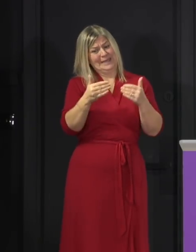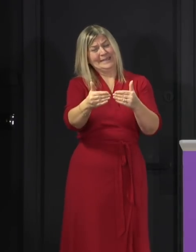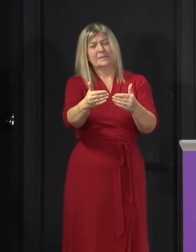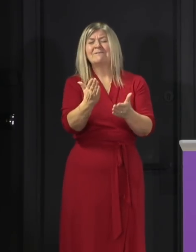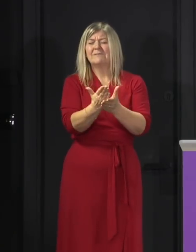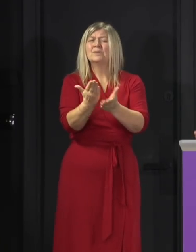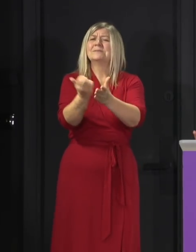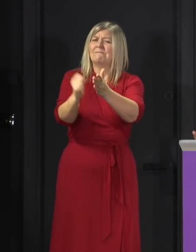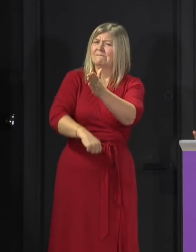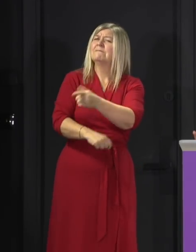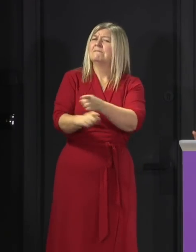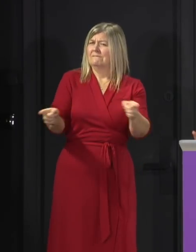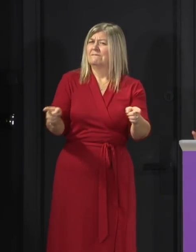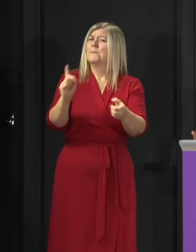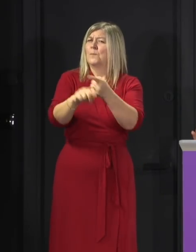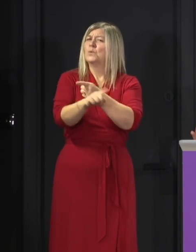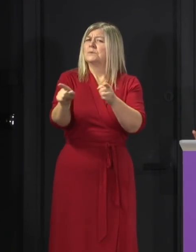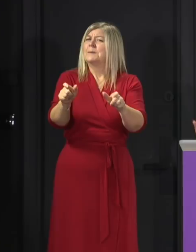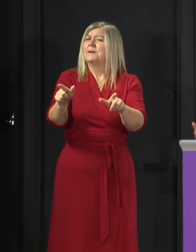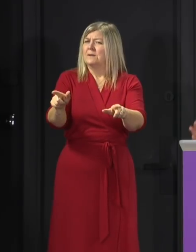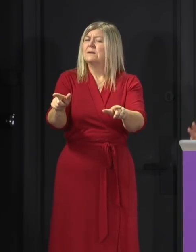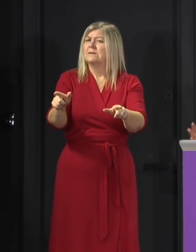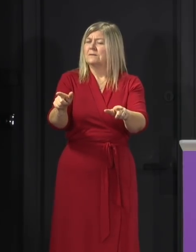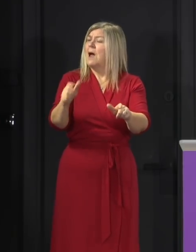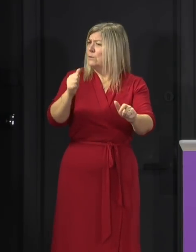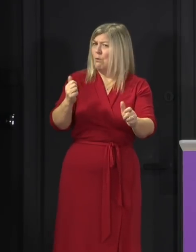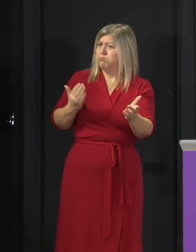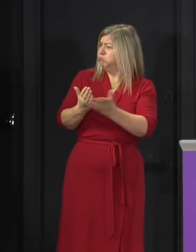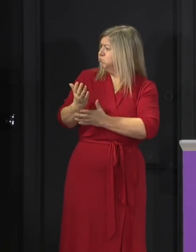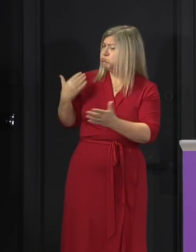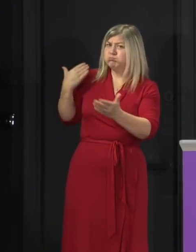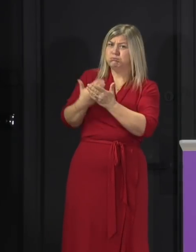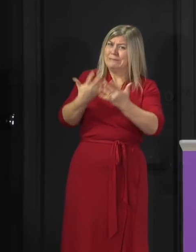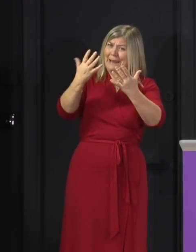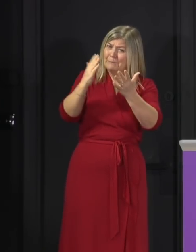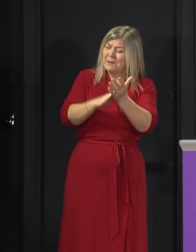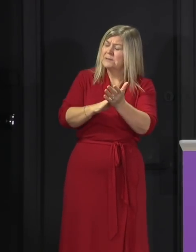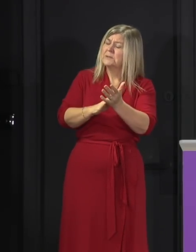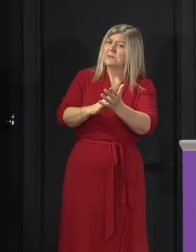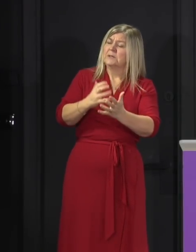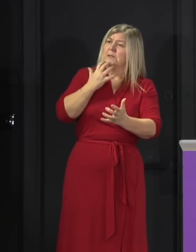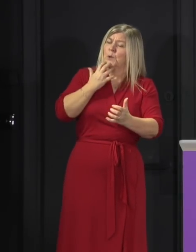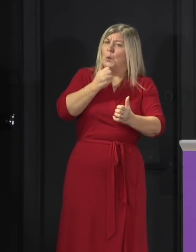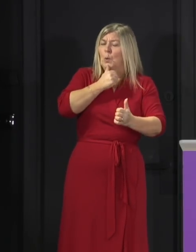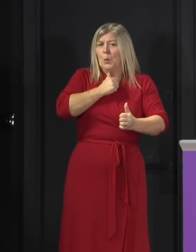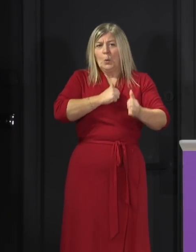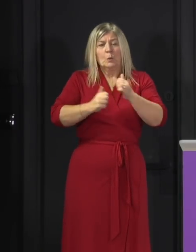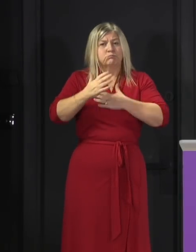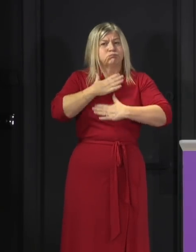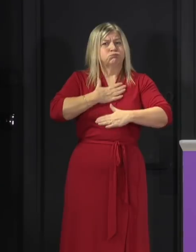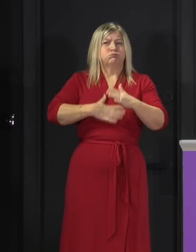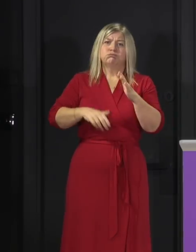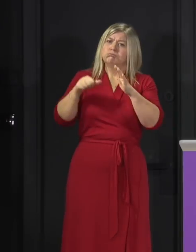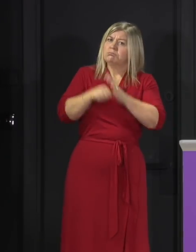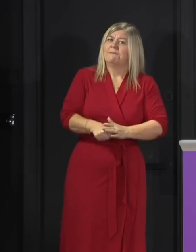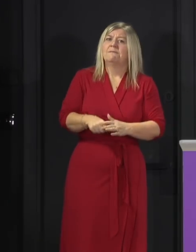lot of people, even after everything we've been through, which has not been easy in these last 10 months. But being apart from loved ones is going to be difficult